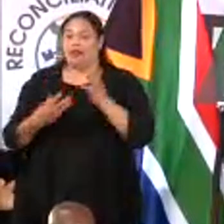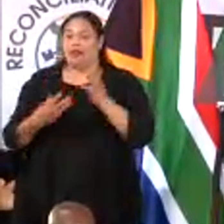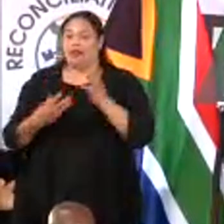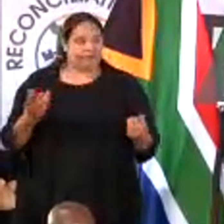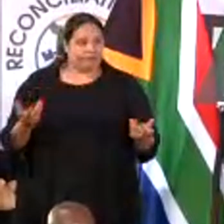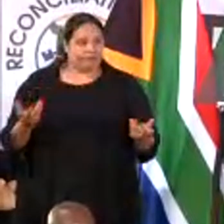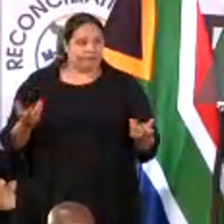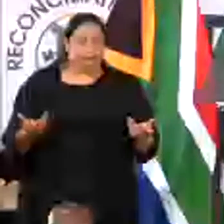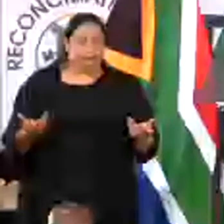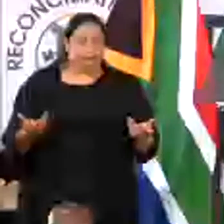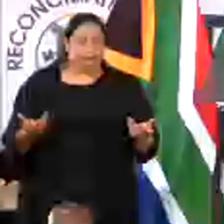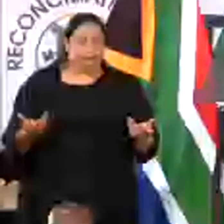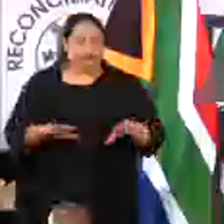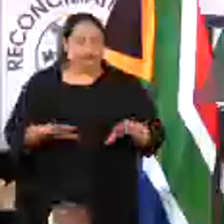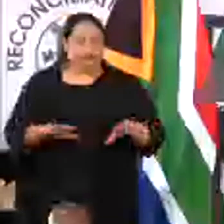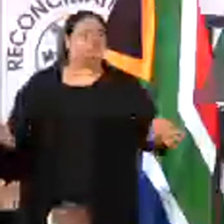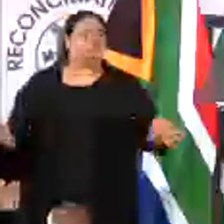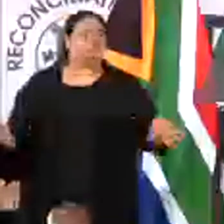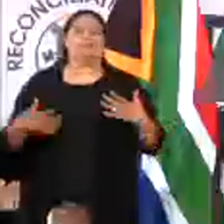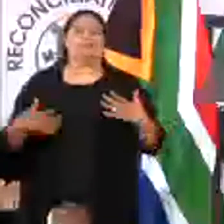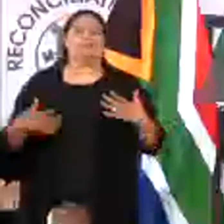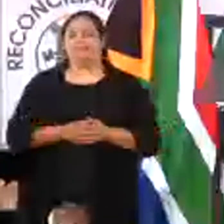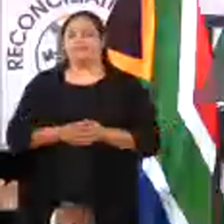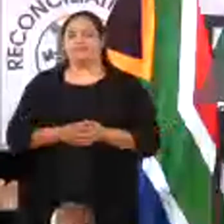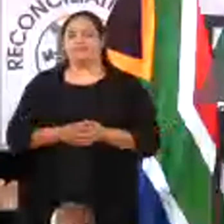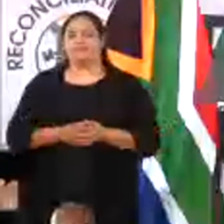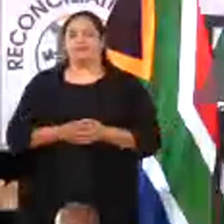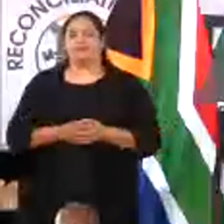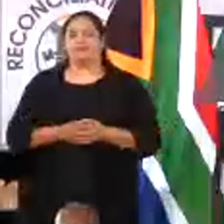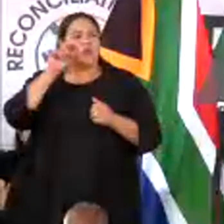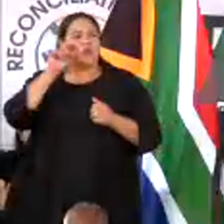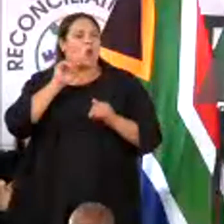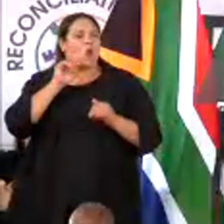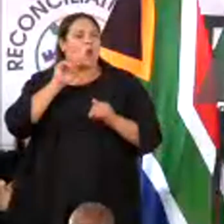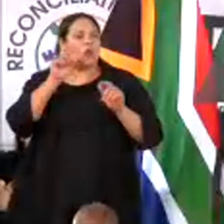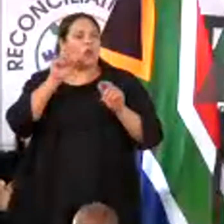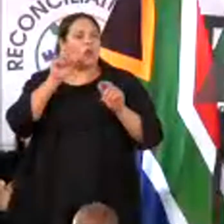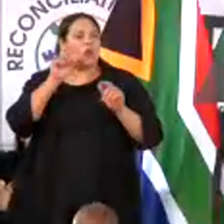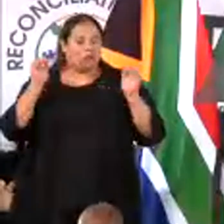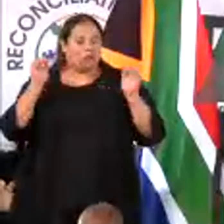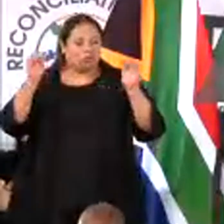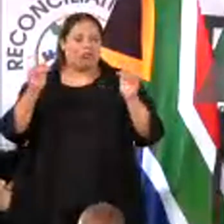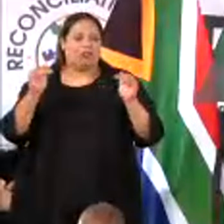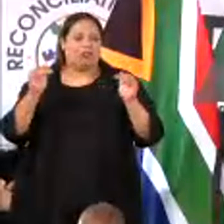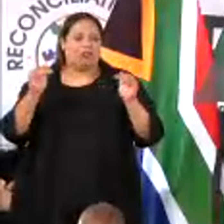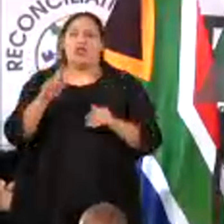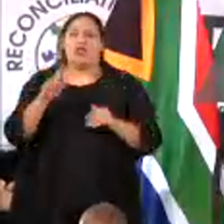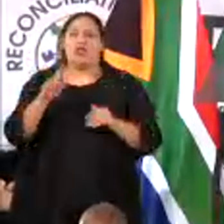disabilities, children, elderly people, the